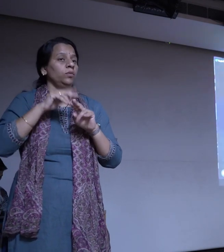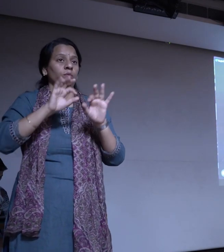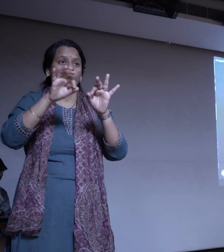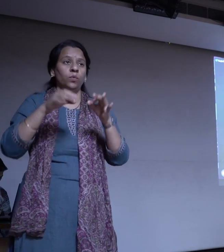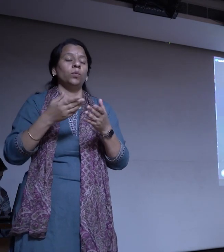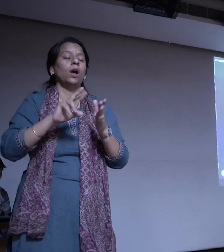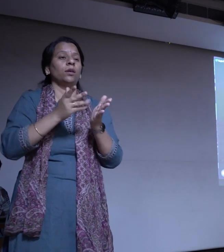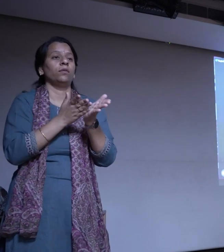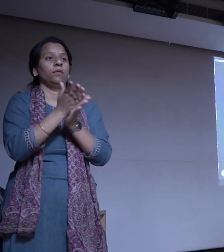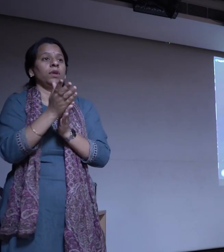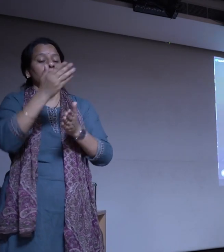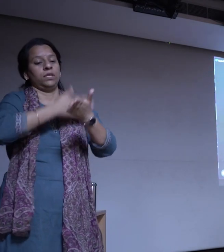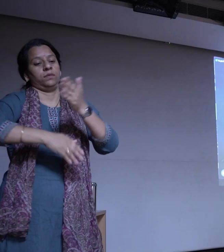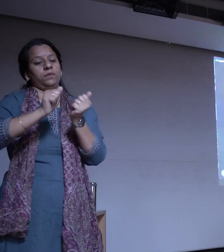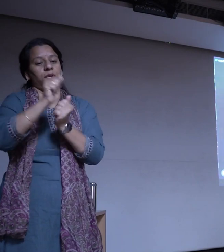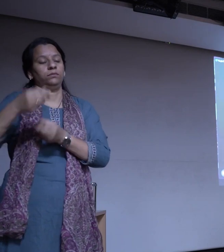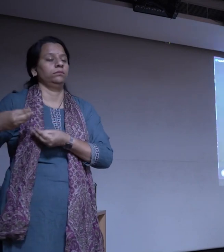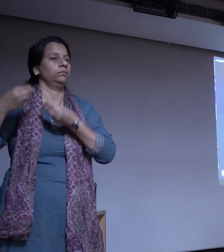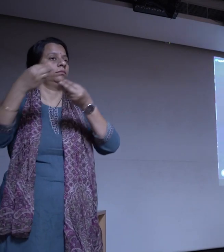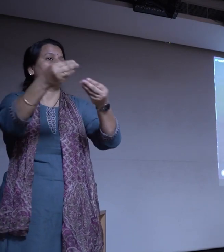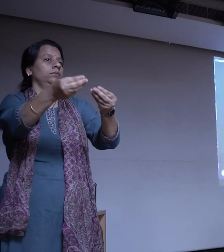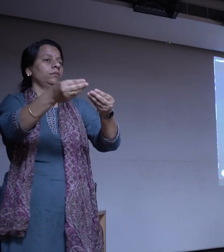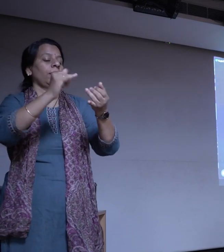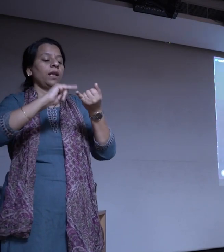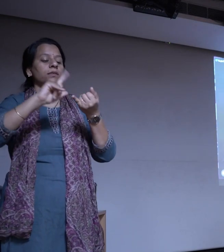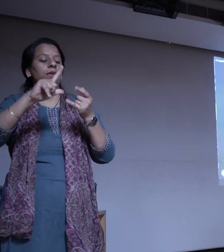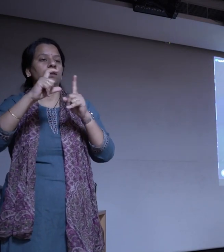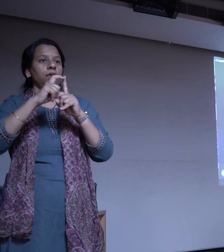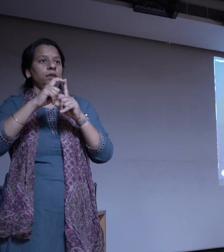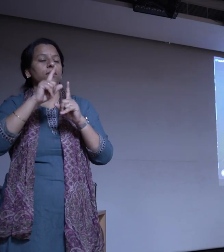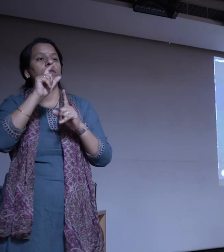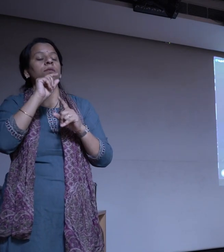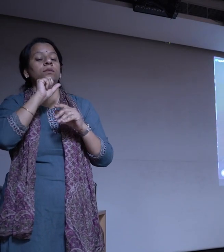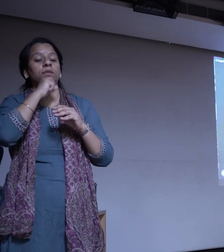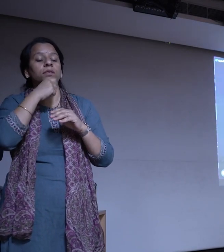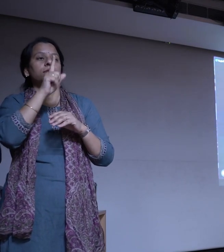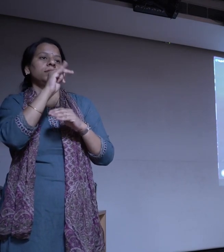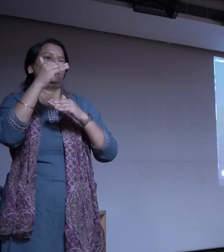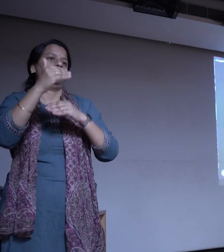road to issue disability certificates for slds above 16